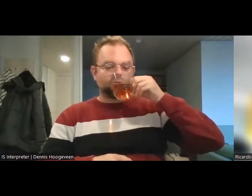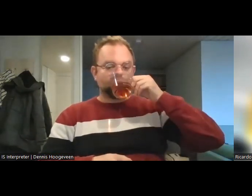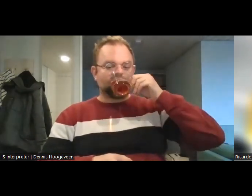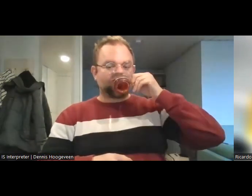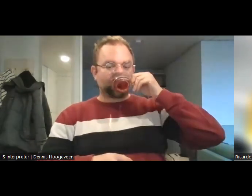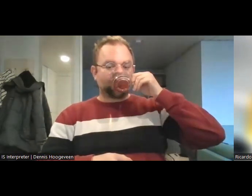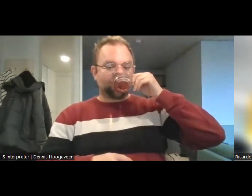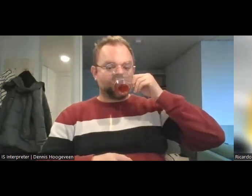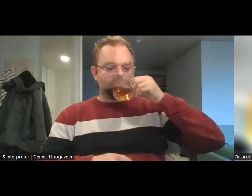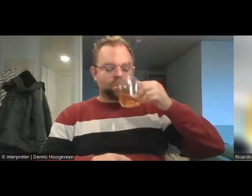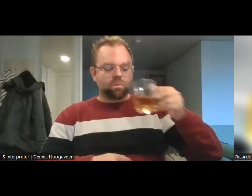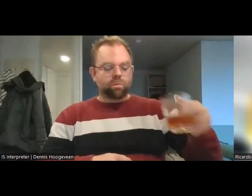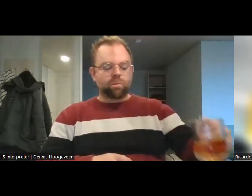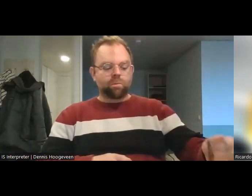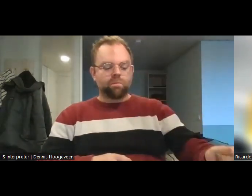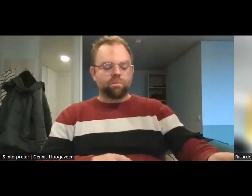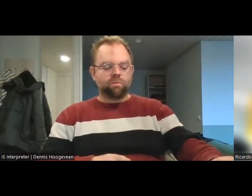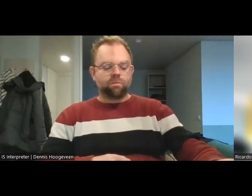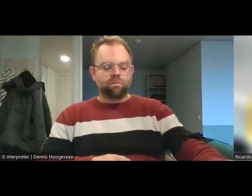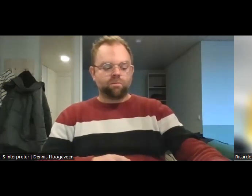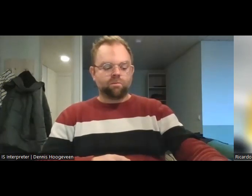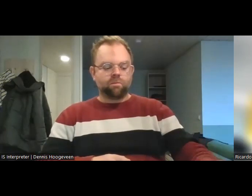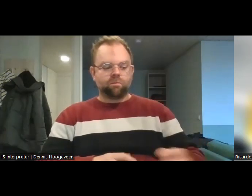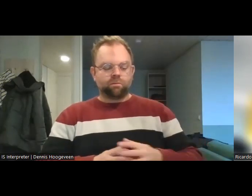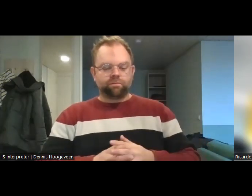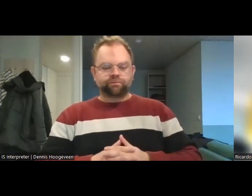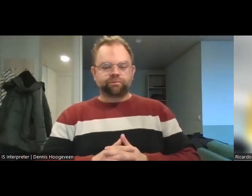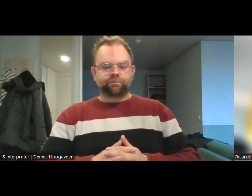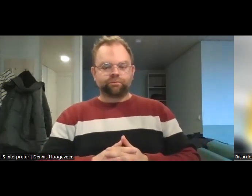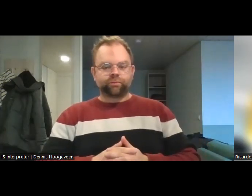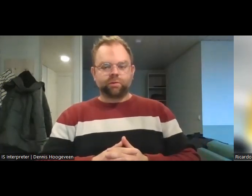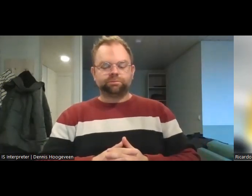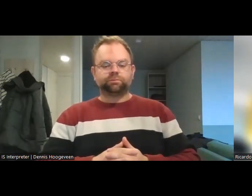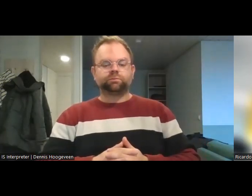And Delham, I'm sharing in the meantime, there's as well another